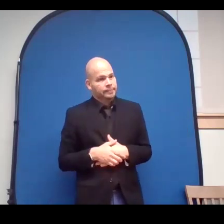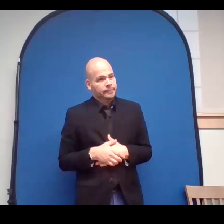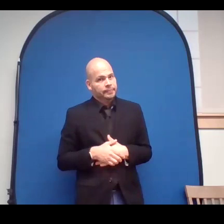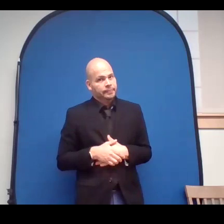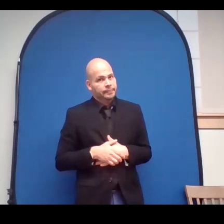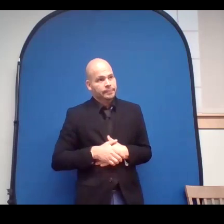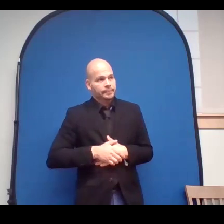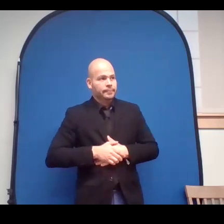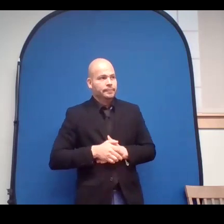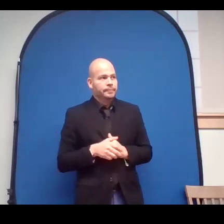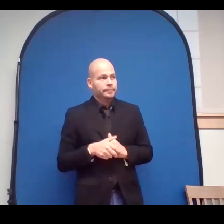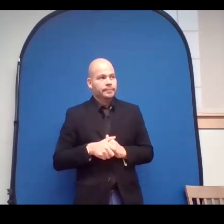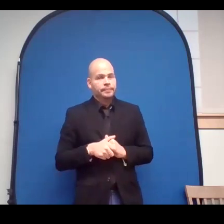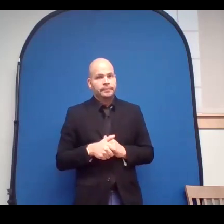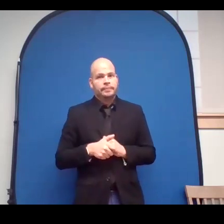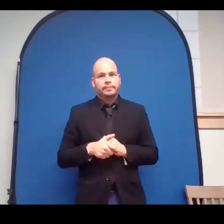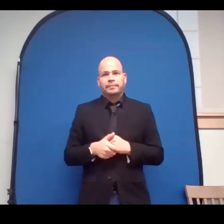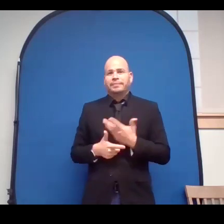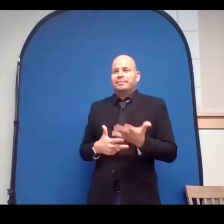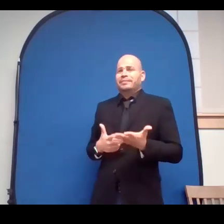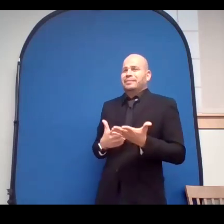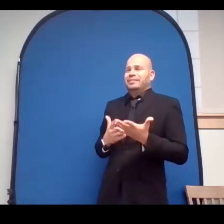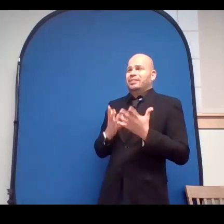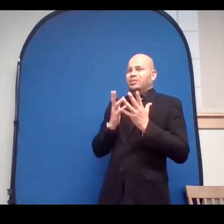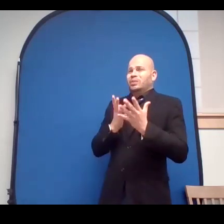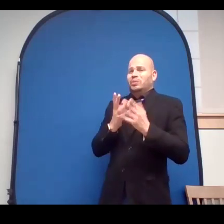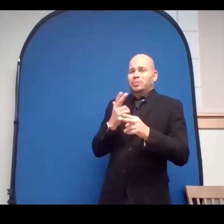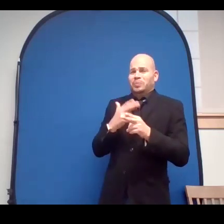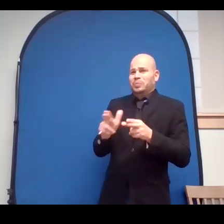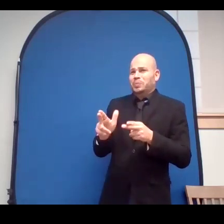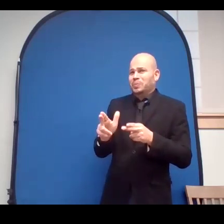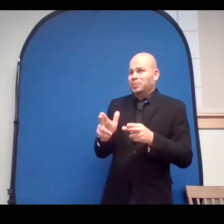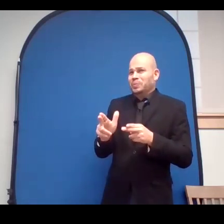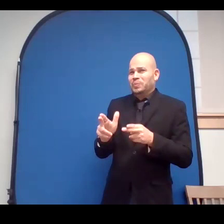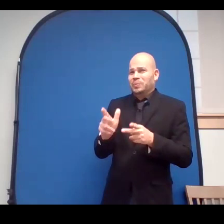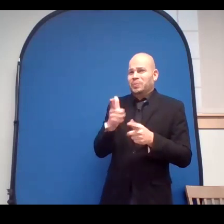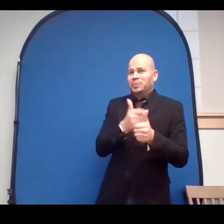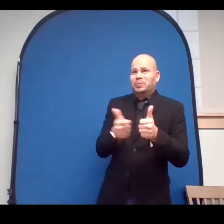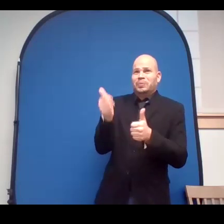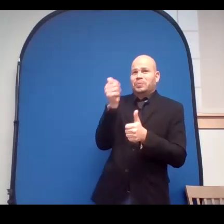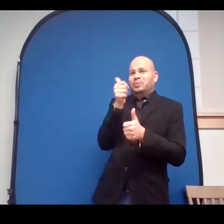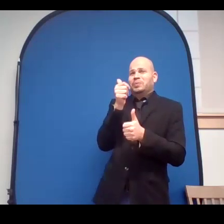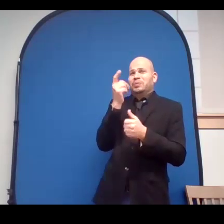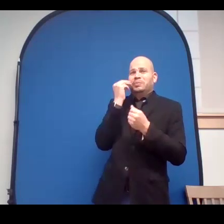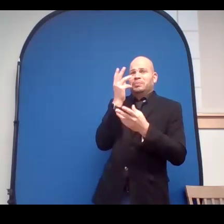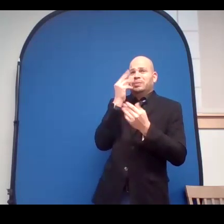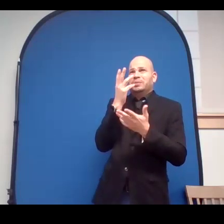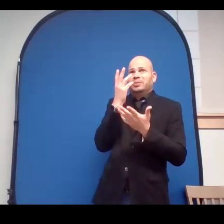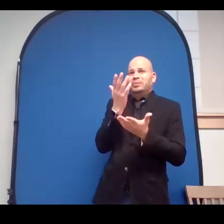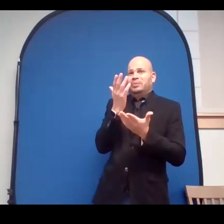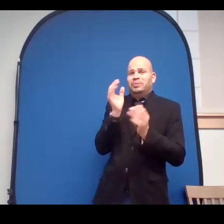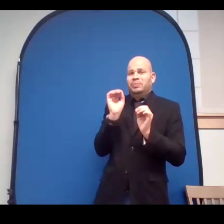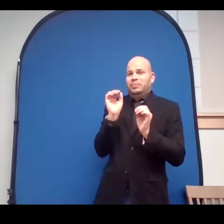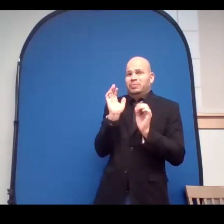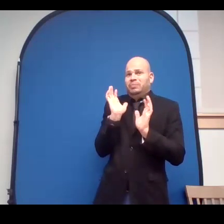That conversation was very quick. He asked for next in command, and I gave him Captain Reamer's number. After your conversation, did you call